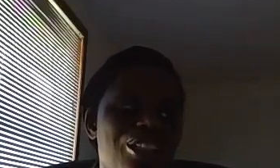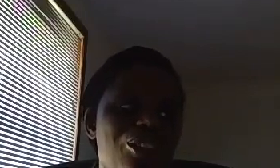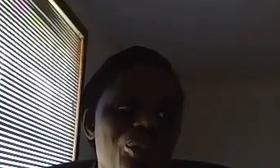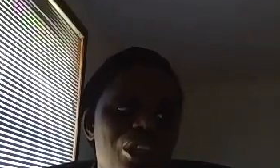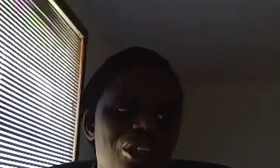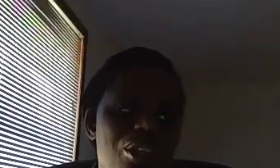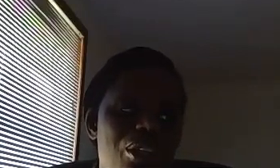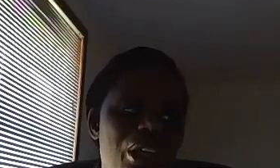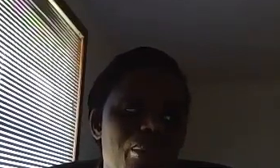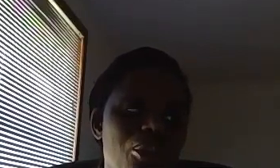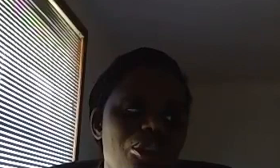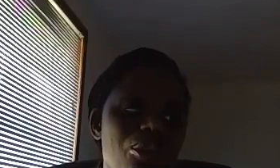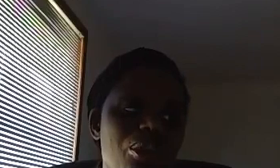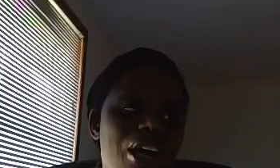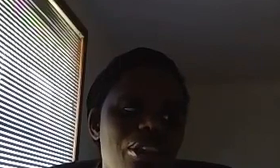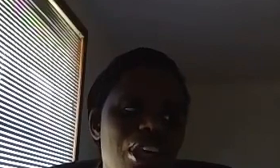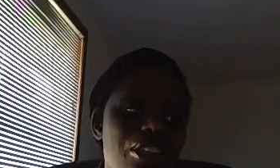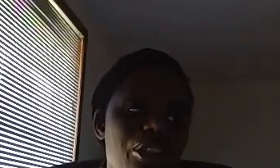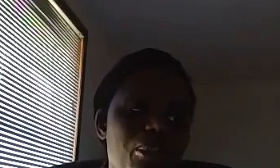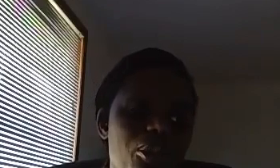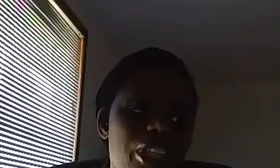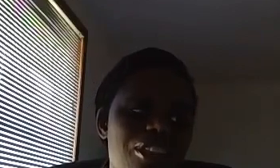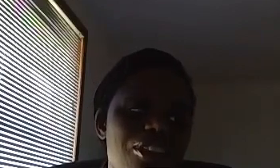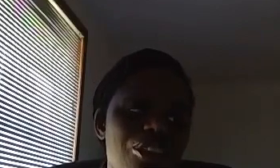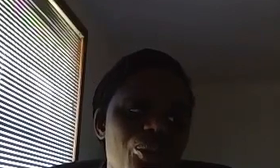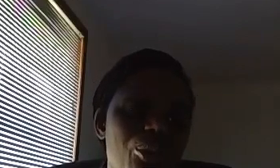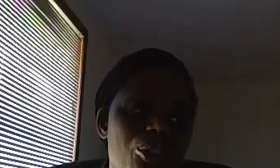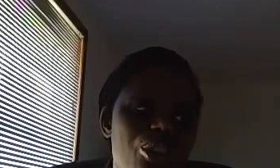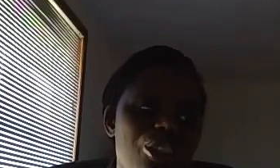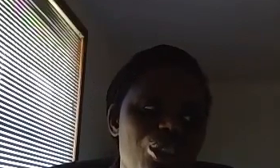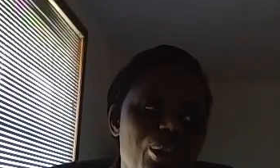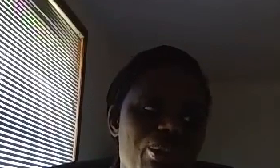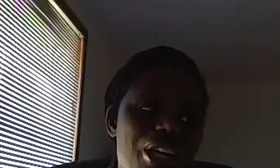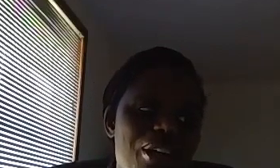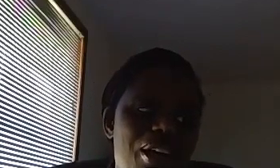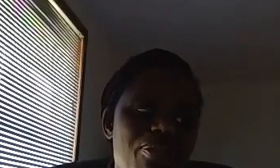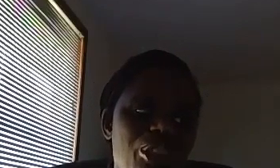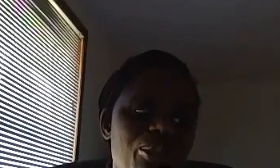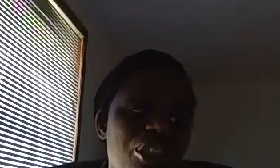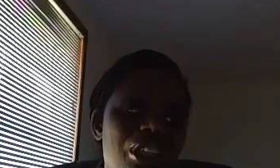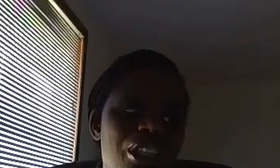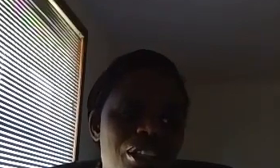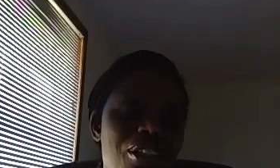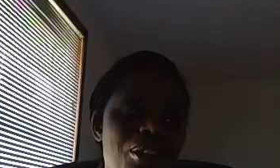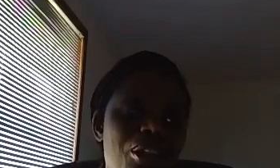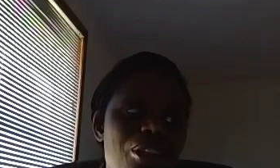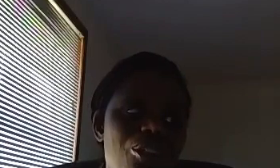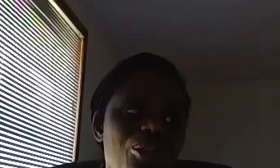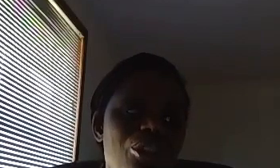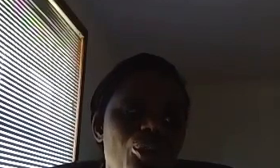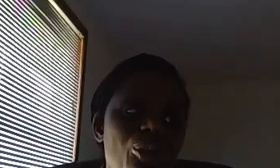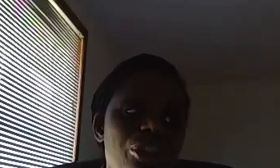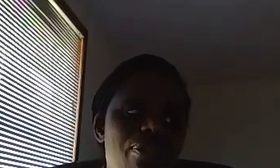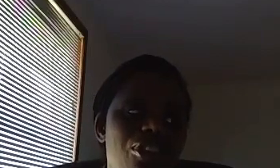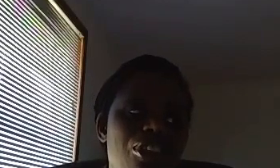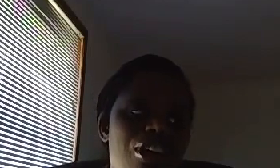other kids who are able to, not non-disabled kids, school students too, but specifically